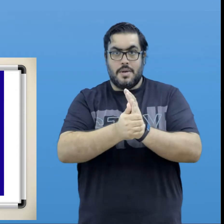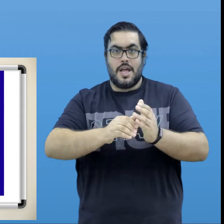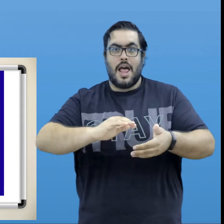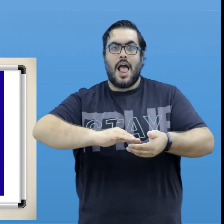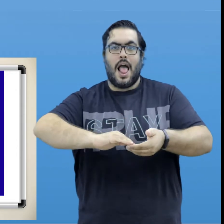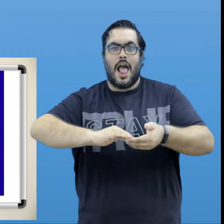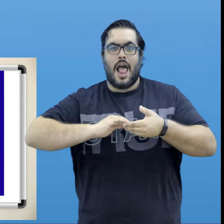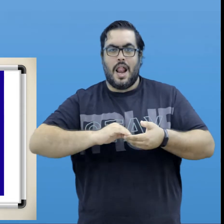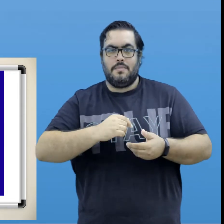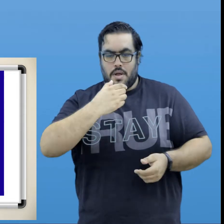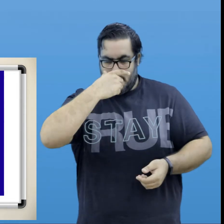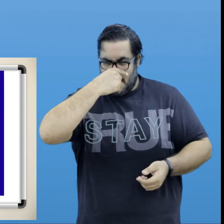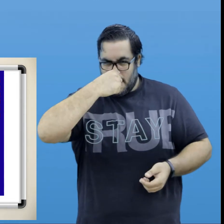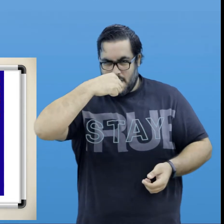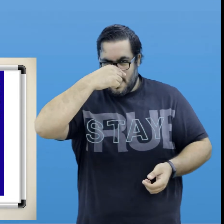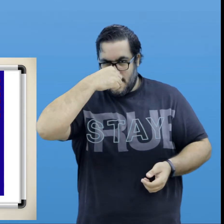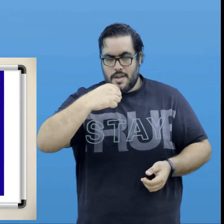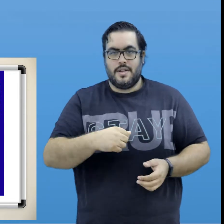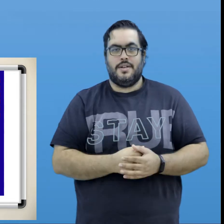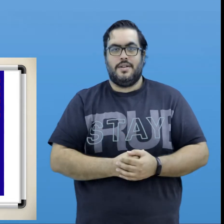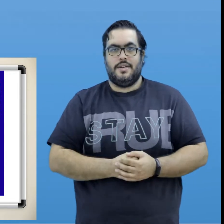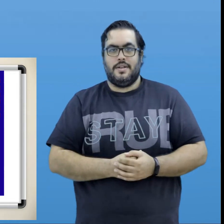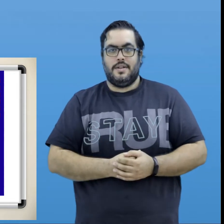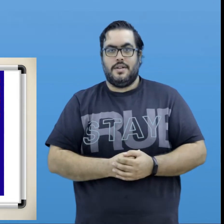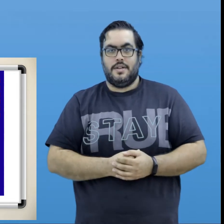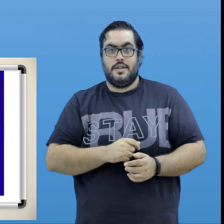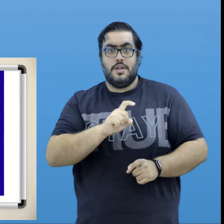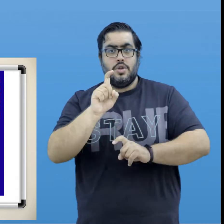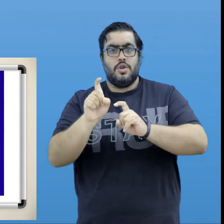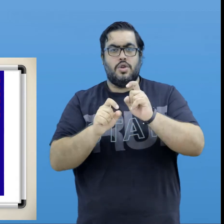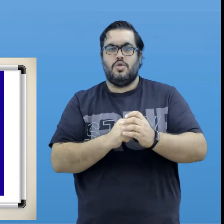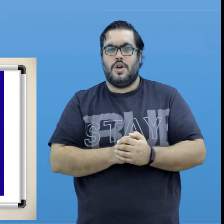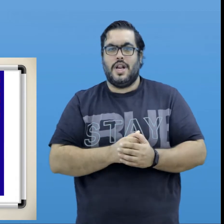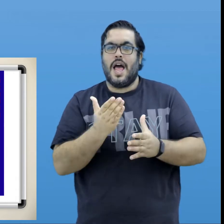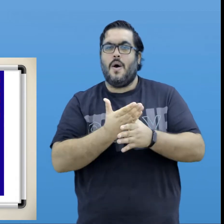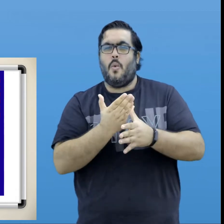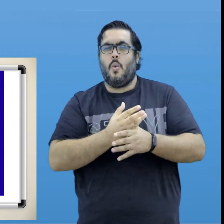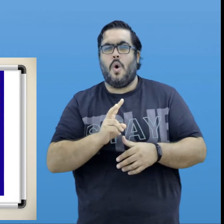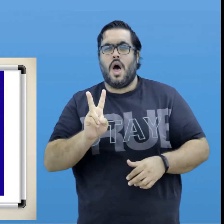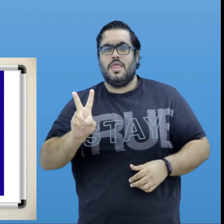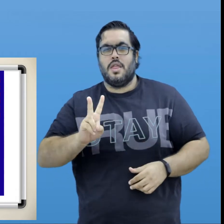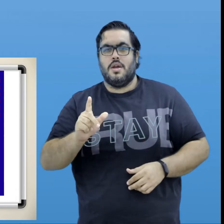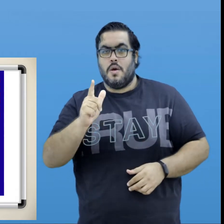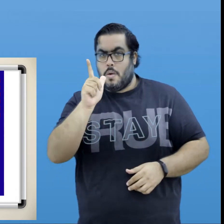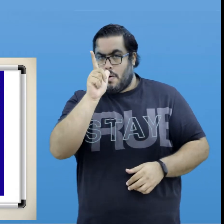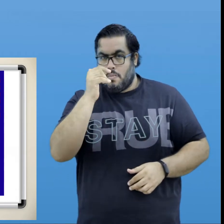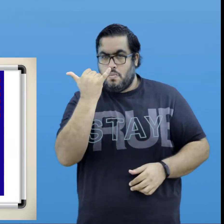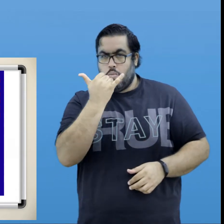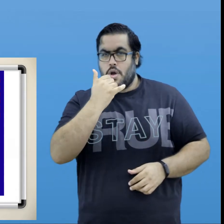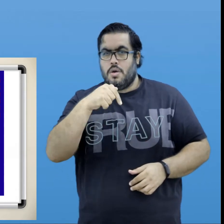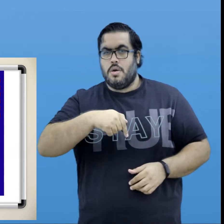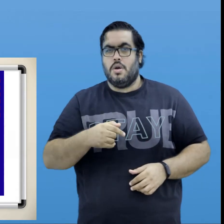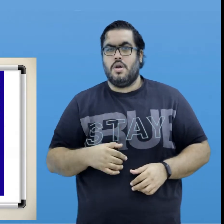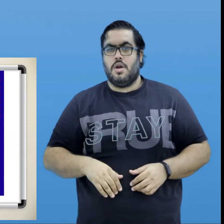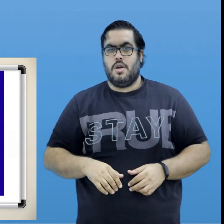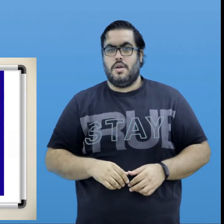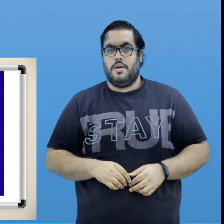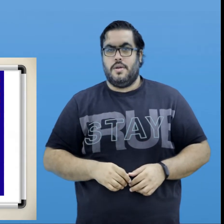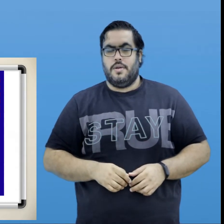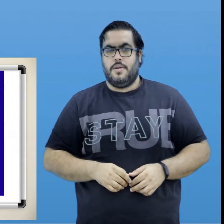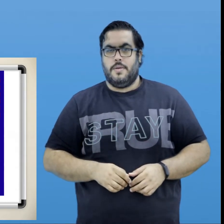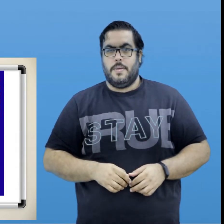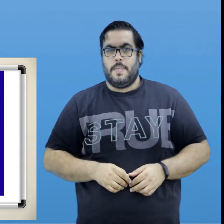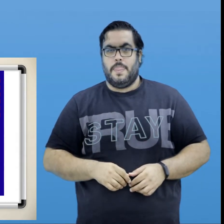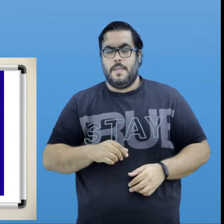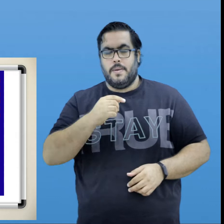flu. Think about this question. Why are vitamins very essential for our bodies? Take a